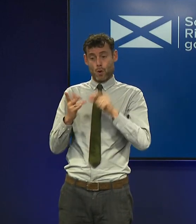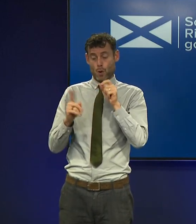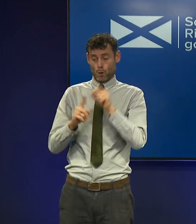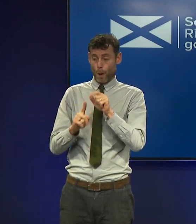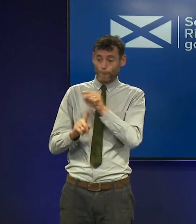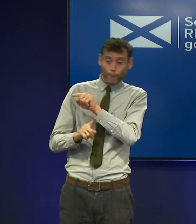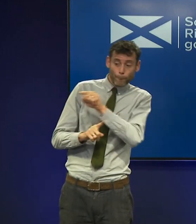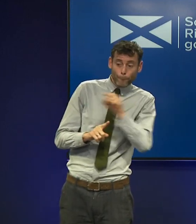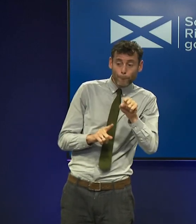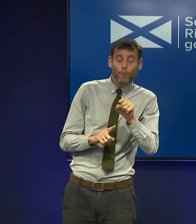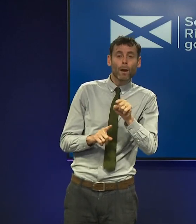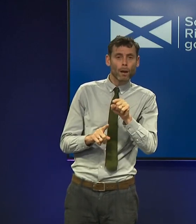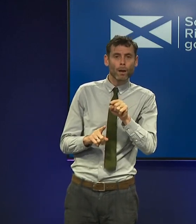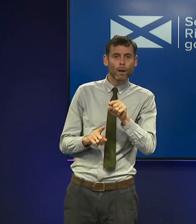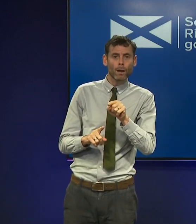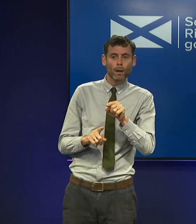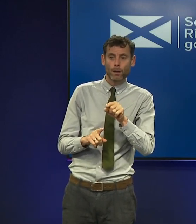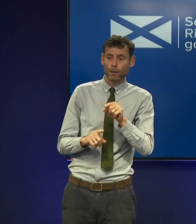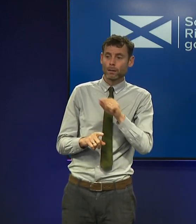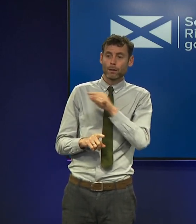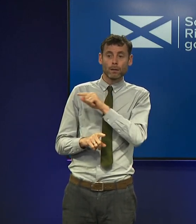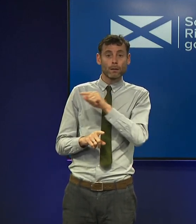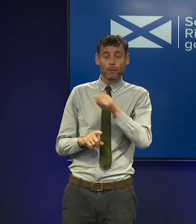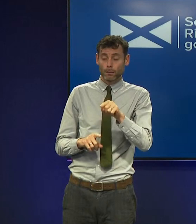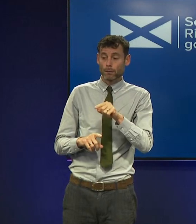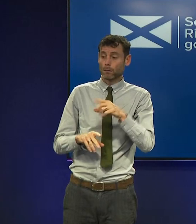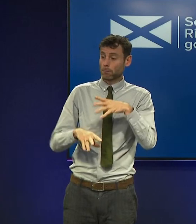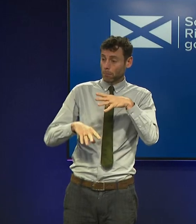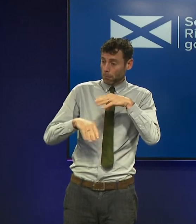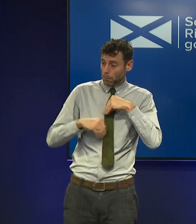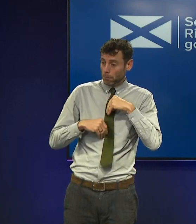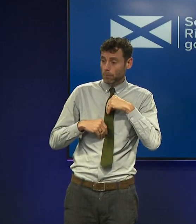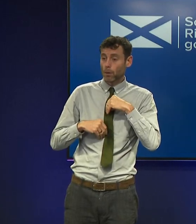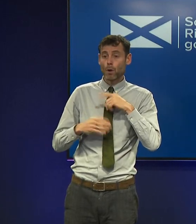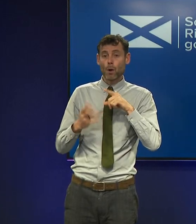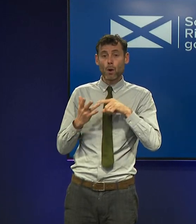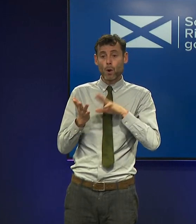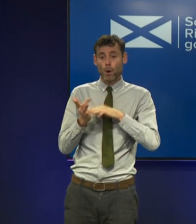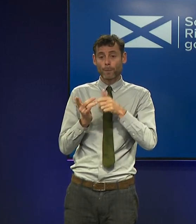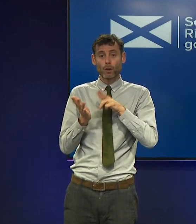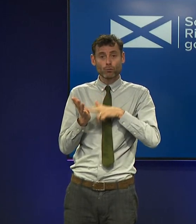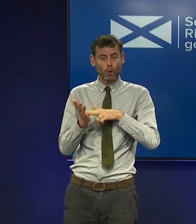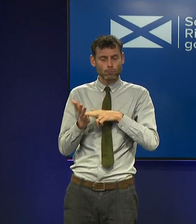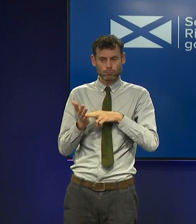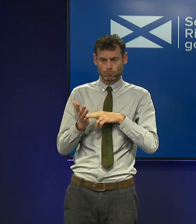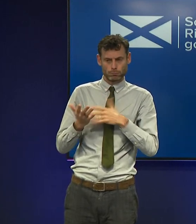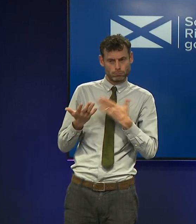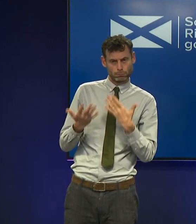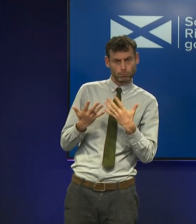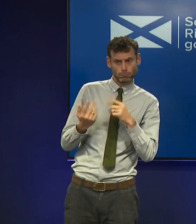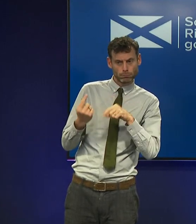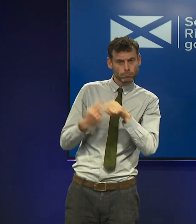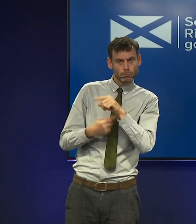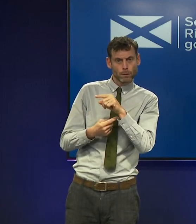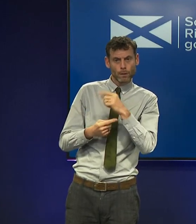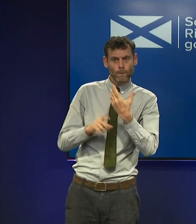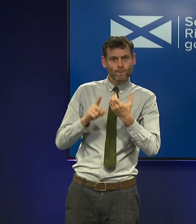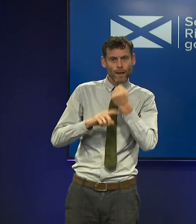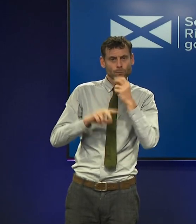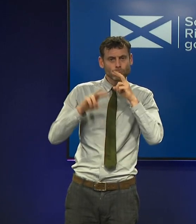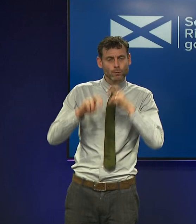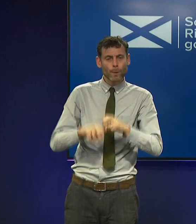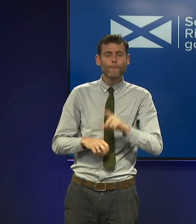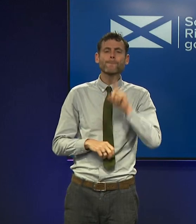information on any of them testing positive for this variant, but there is going to be a lot of work underway, not just here in Scotland, but in